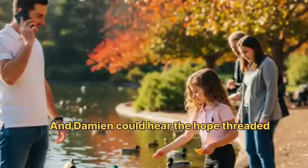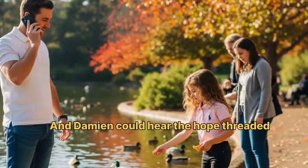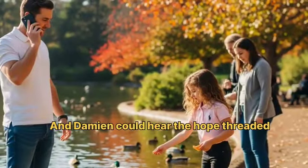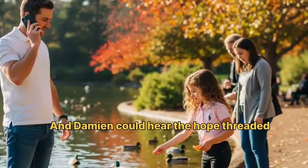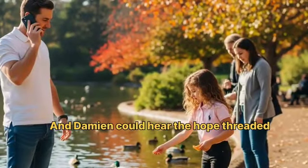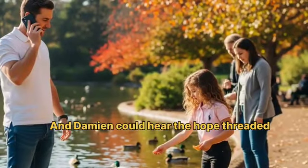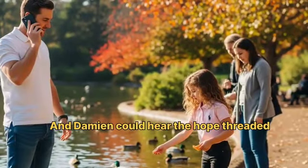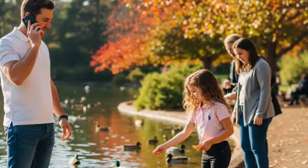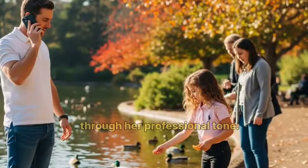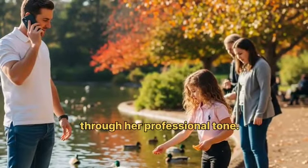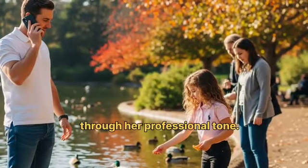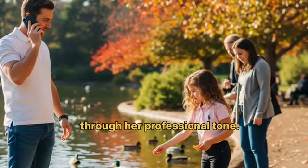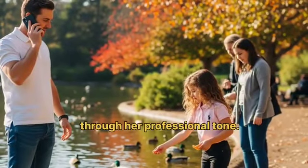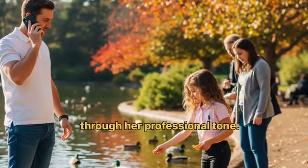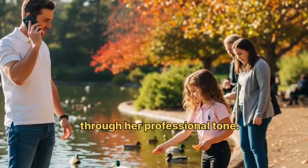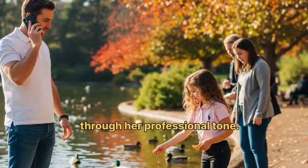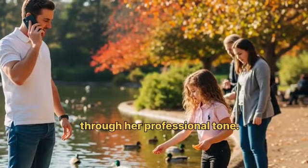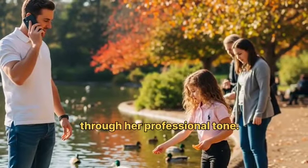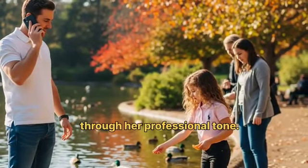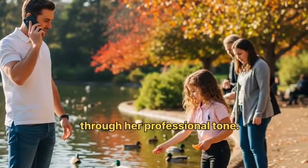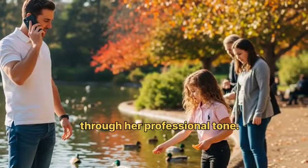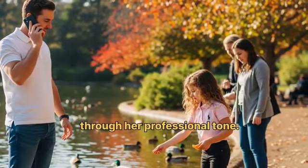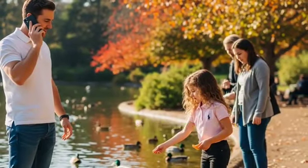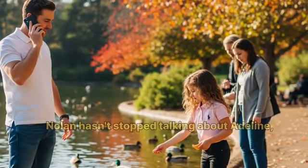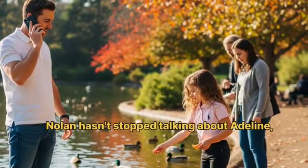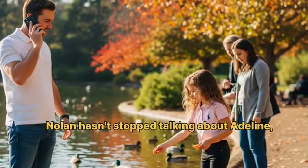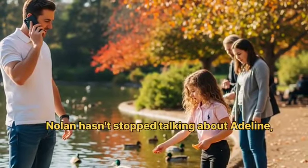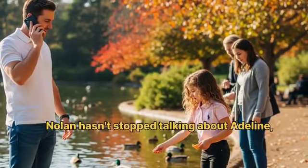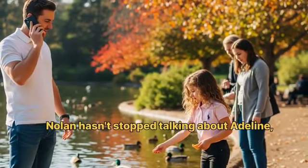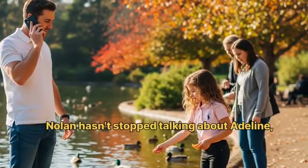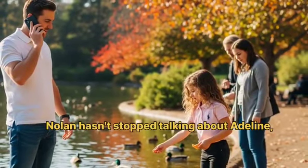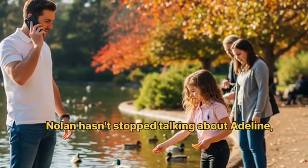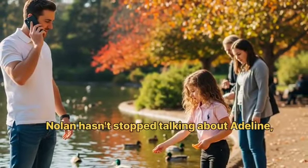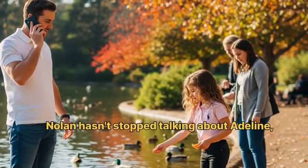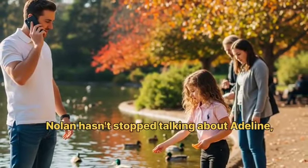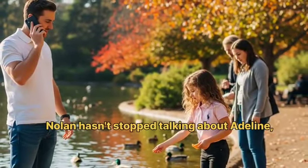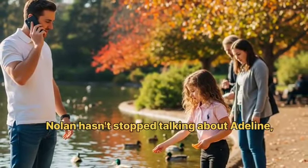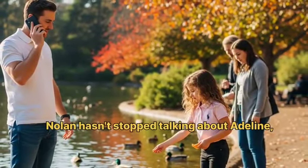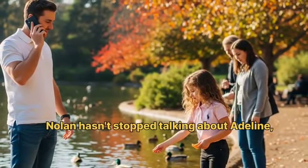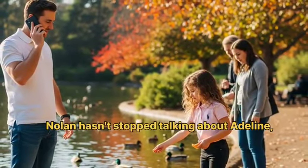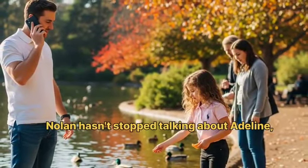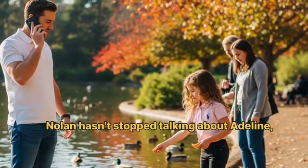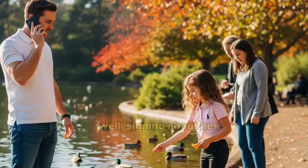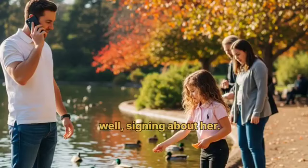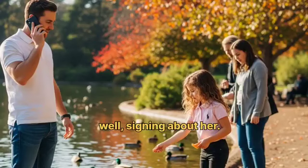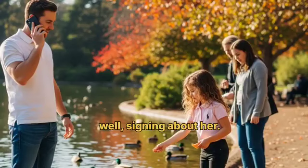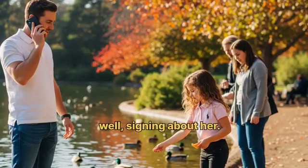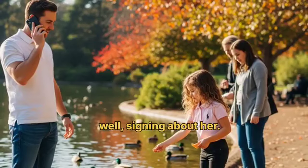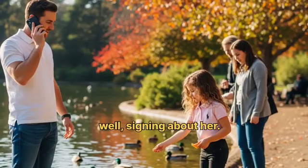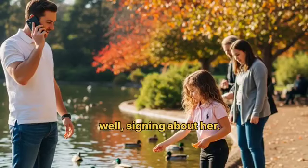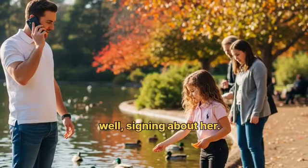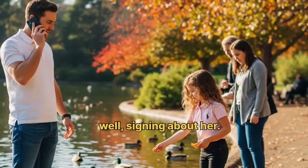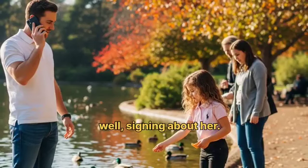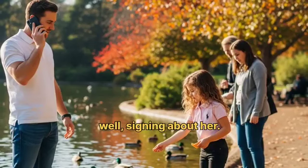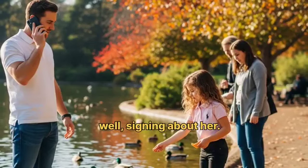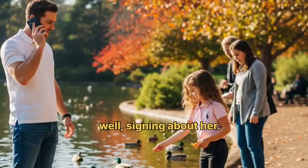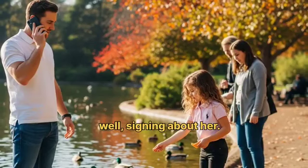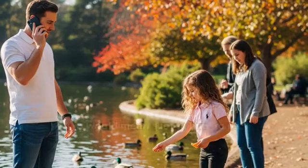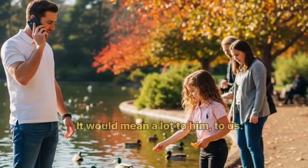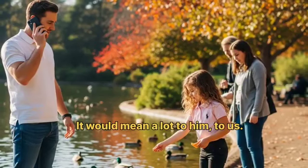the hope threaded through her professional tone. Nolan hasn't stopped talking about Adeline. Well, signing about her. It would mean a